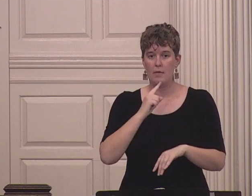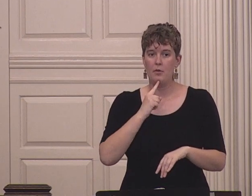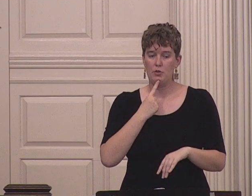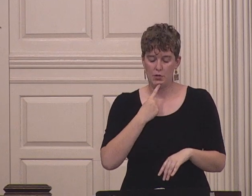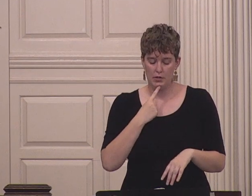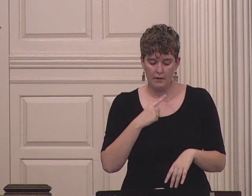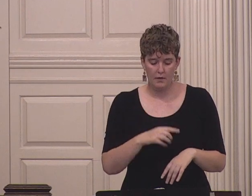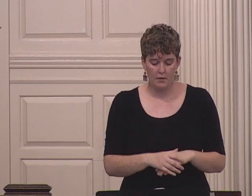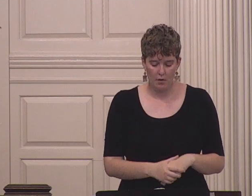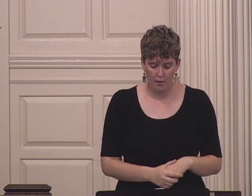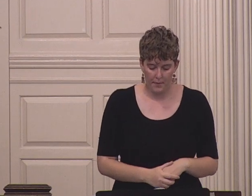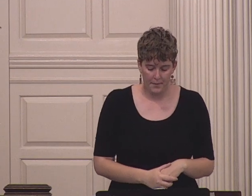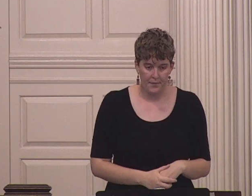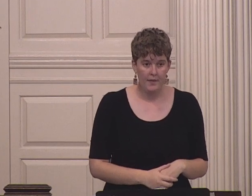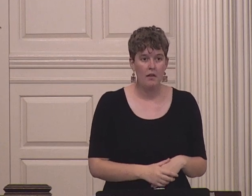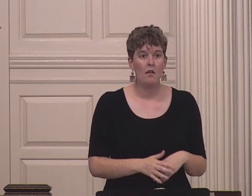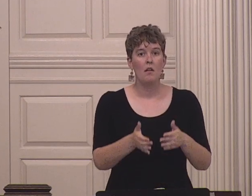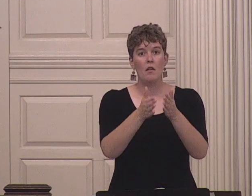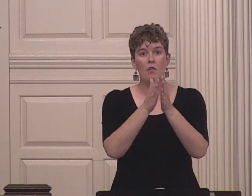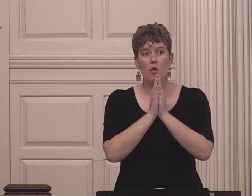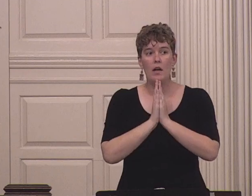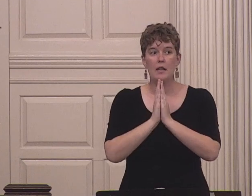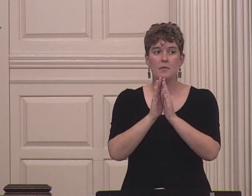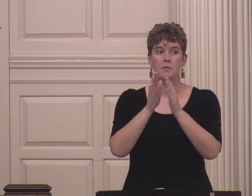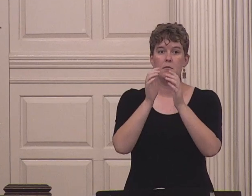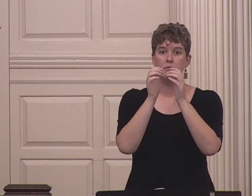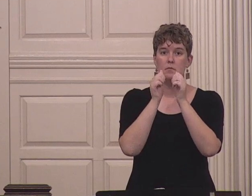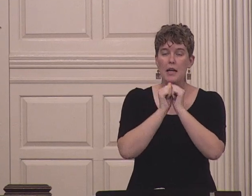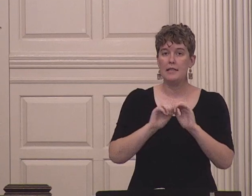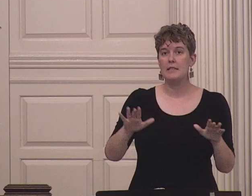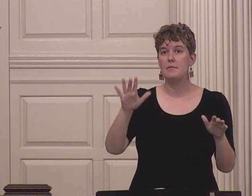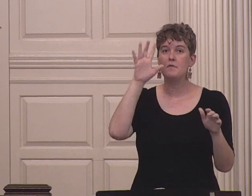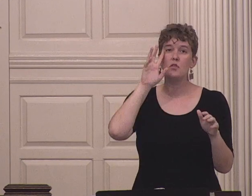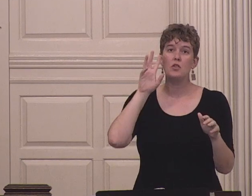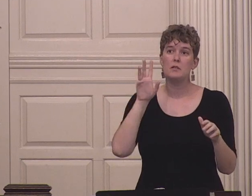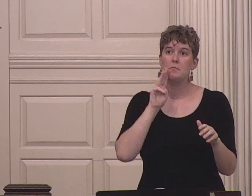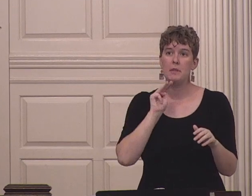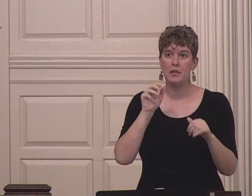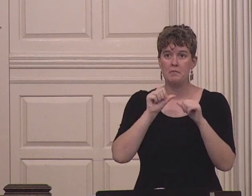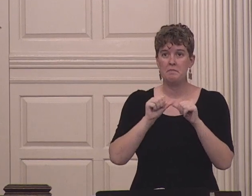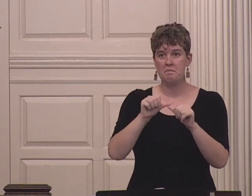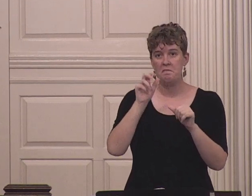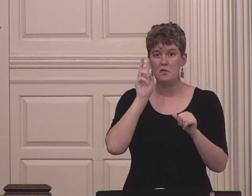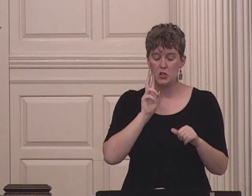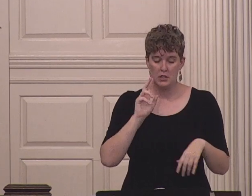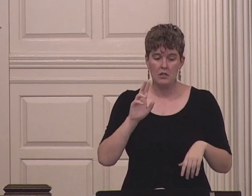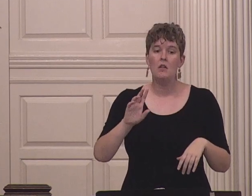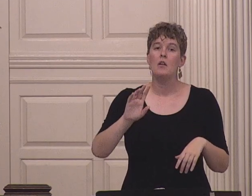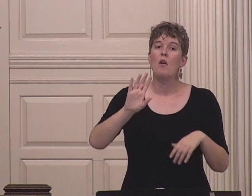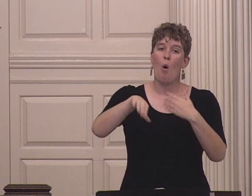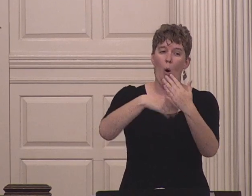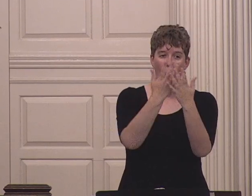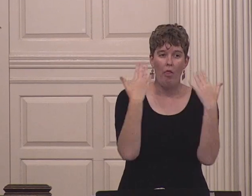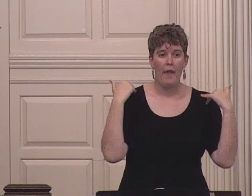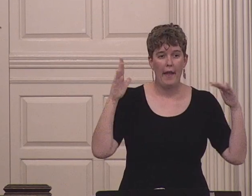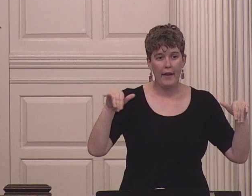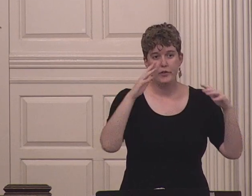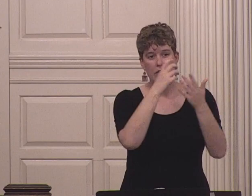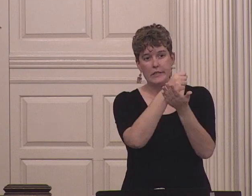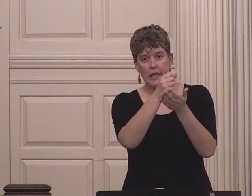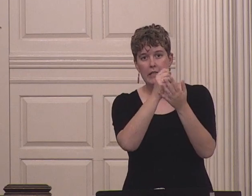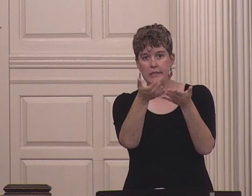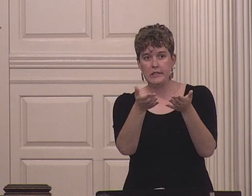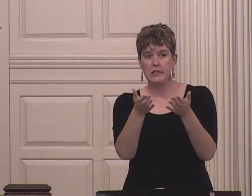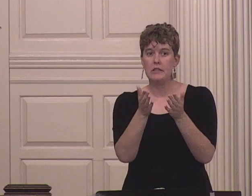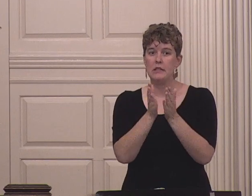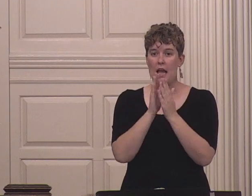through my most grievous fault. Therefore, I ask the Blessed Mary, ever Virgin, all the angels and saints, and to